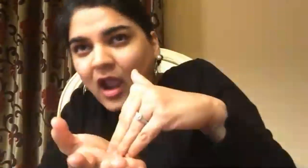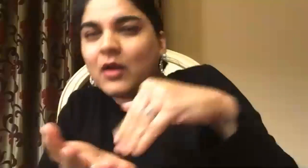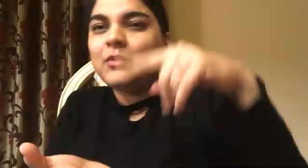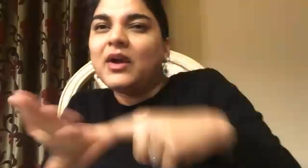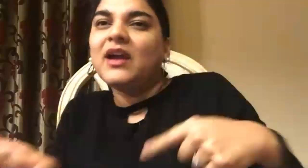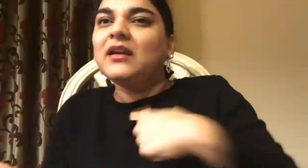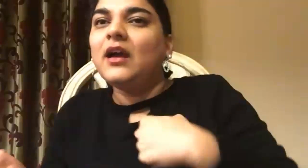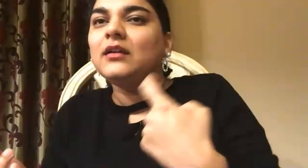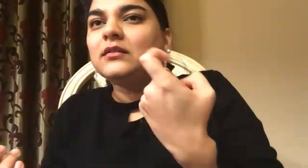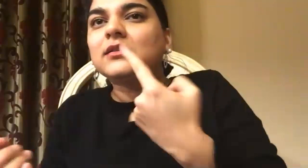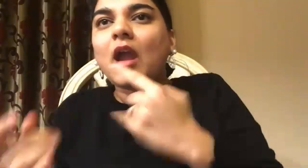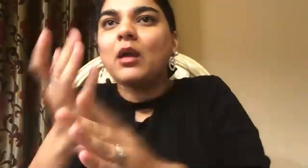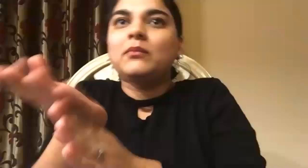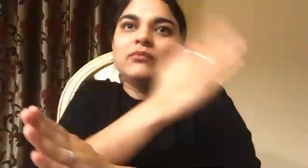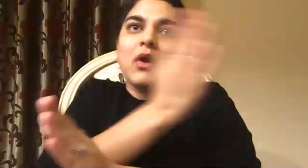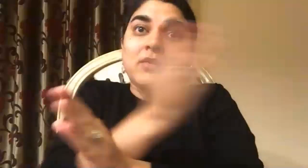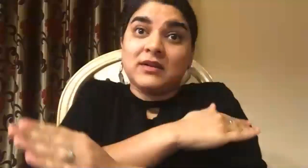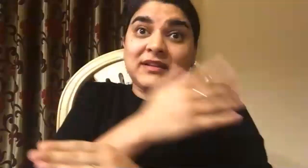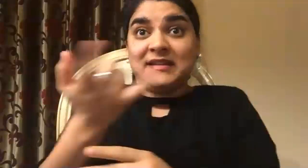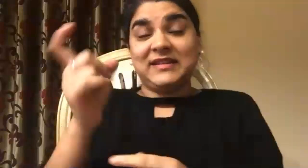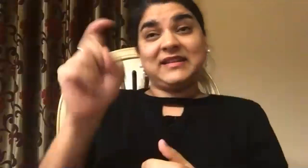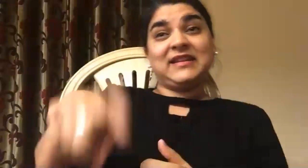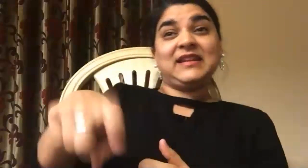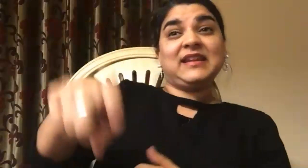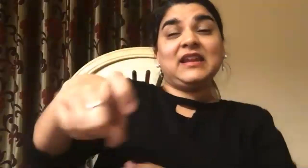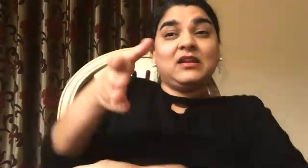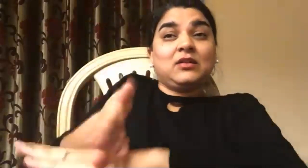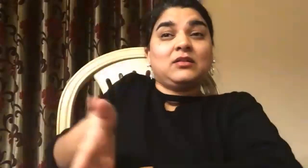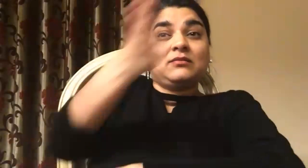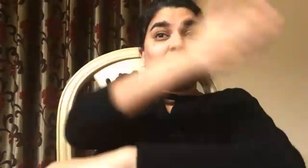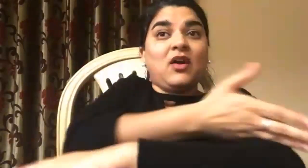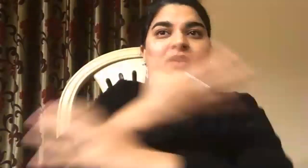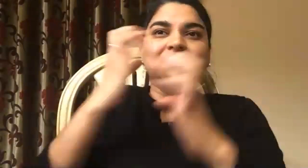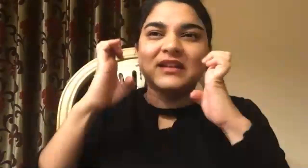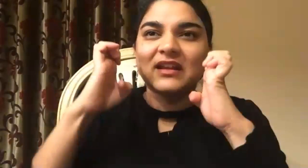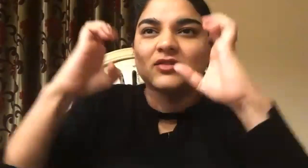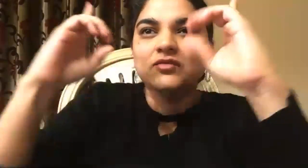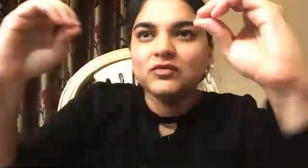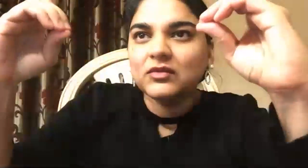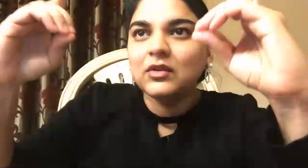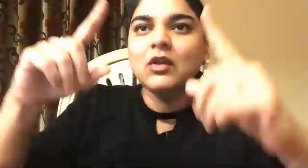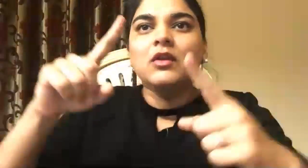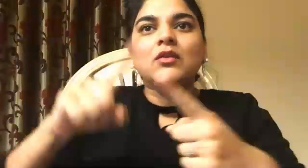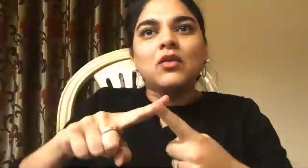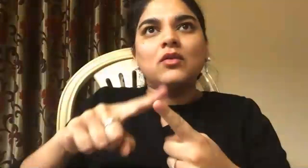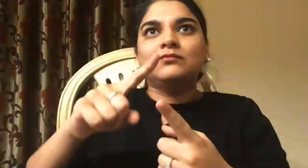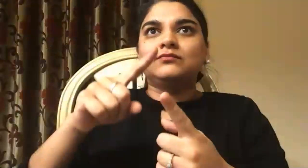contact. About your personal life, share like no perfect. So I really want to stress